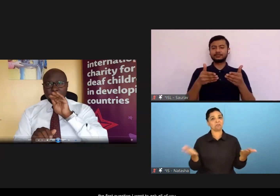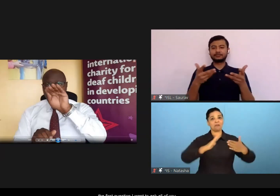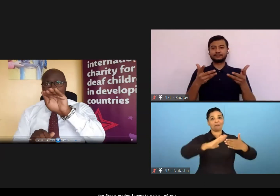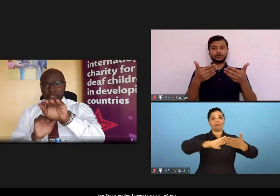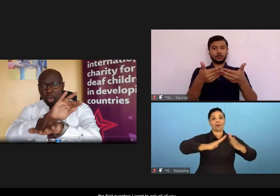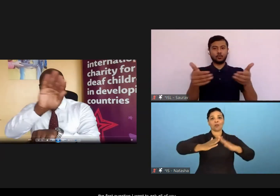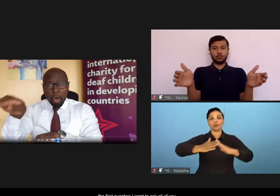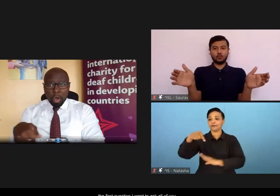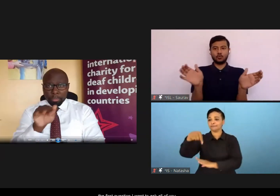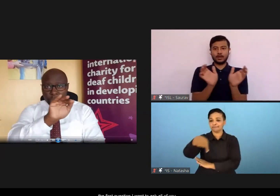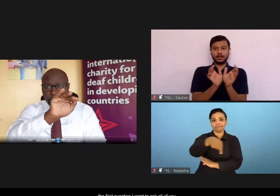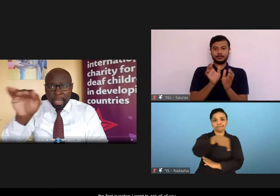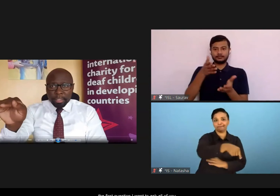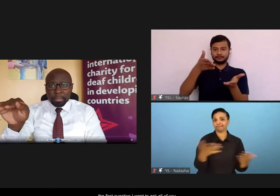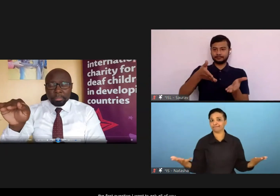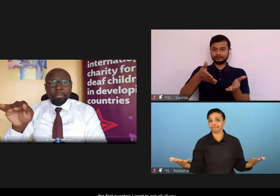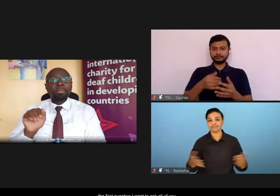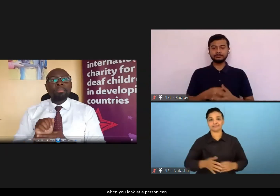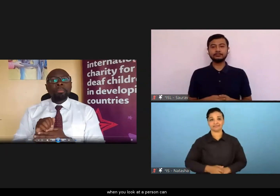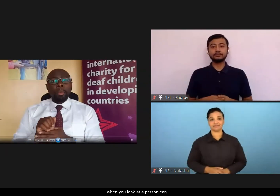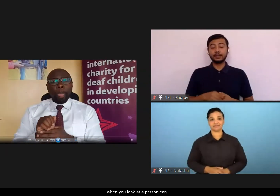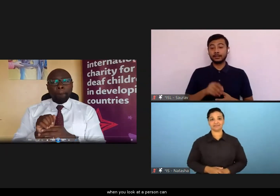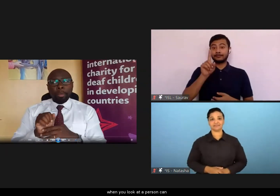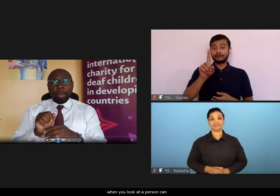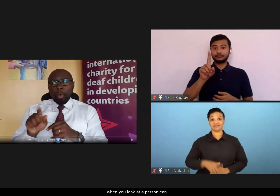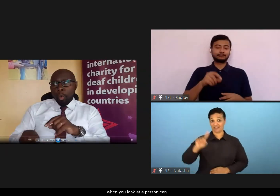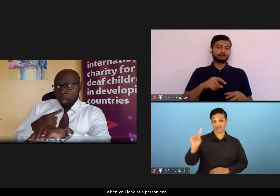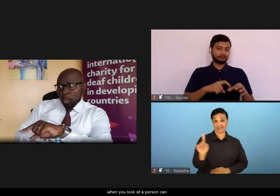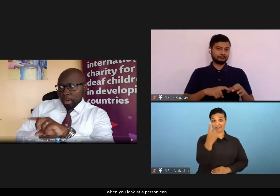So the first question that I want to ask all of you: